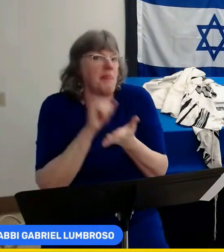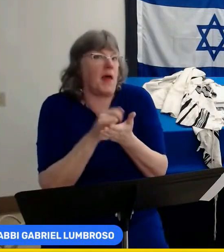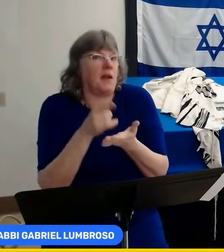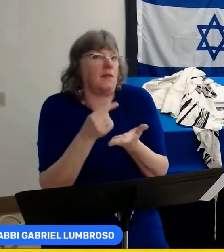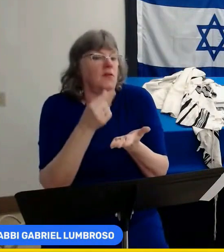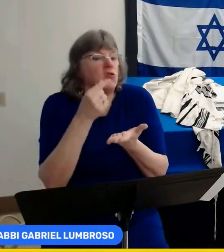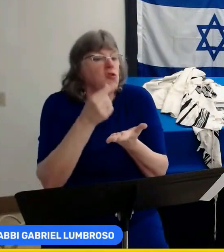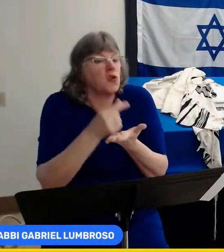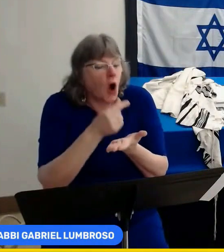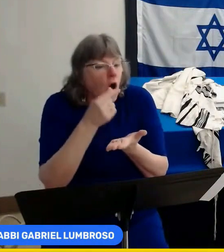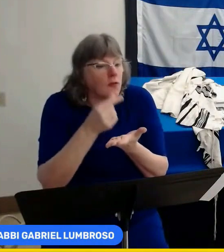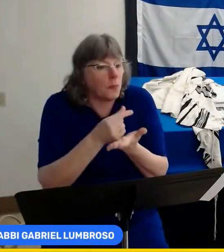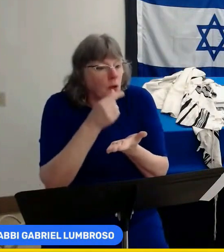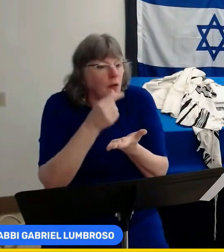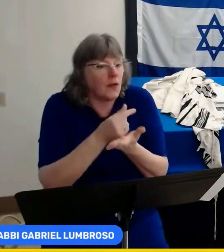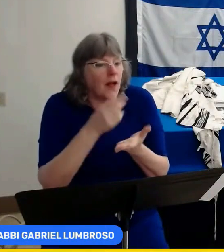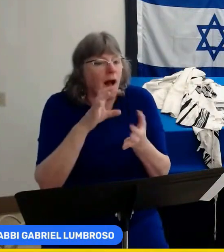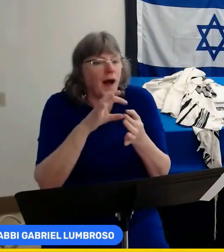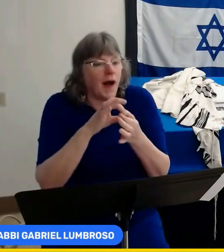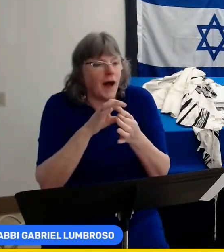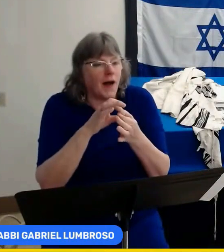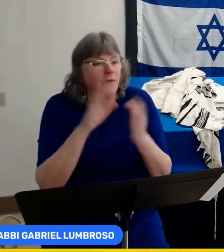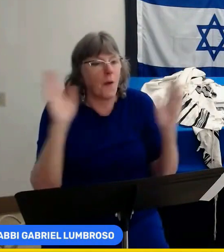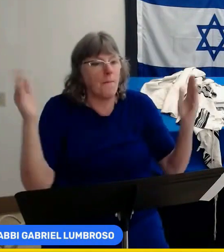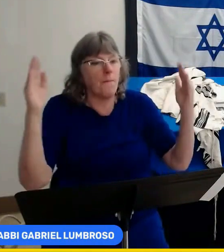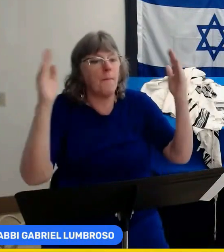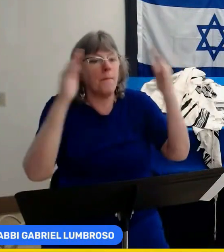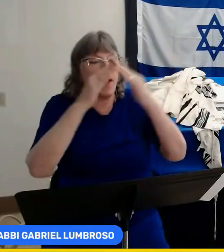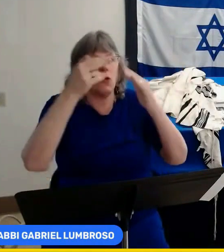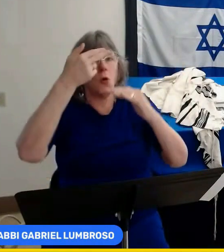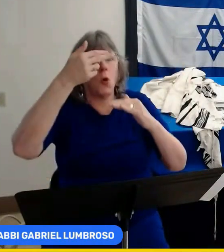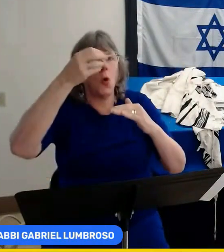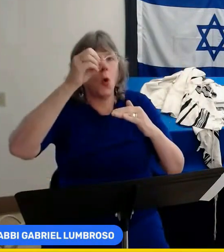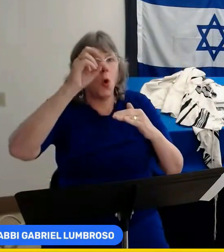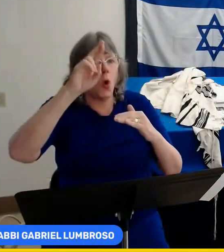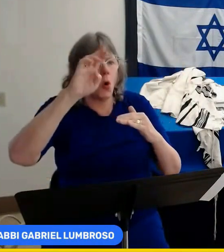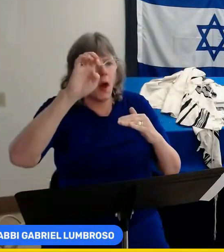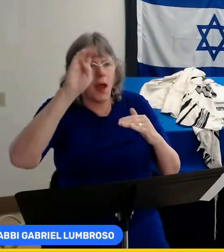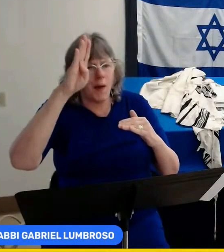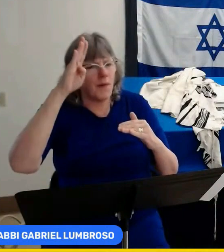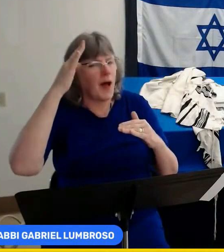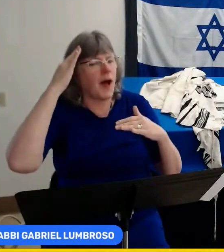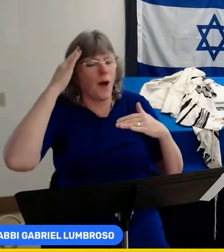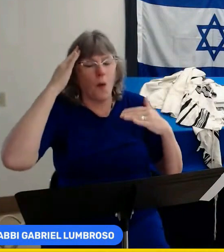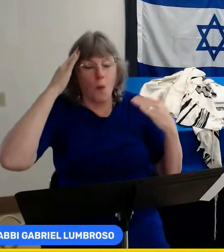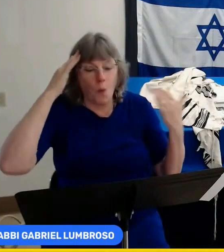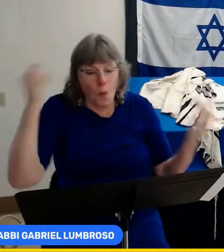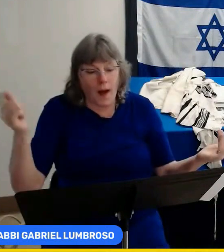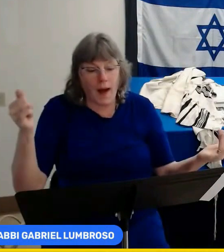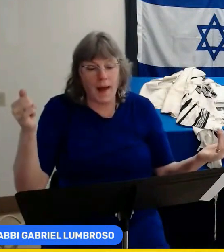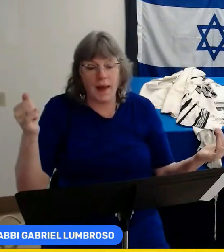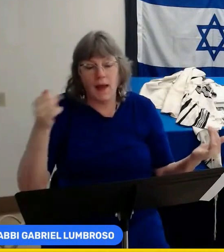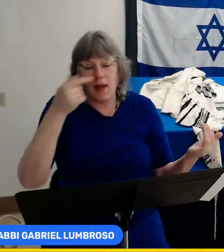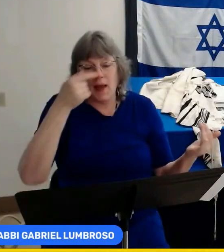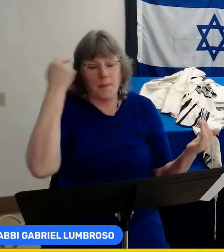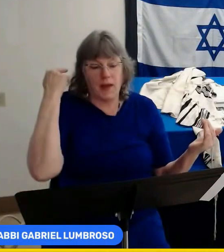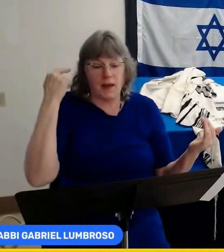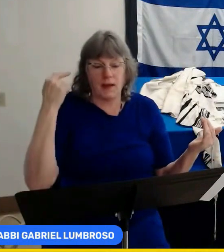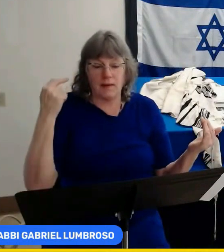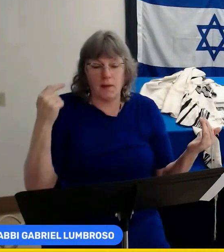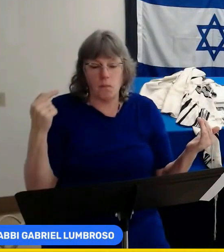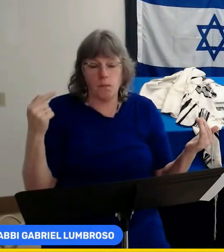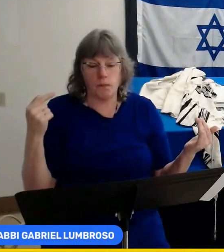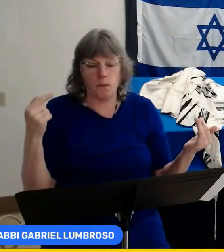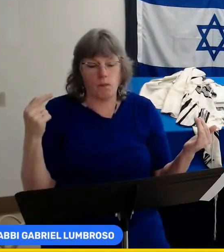Mount Horeb because the events that culminated from the making of the golden calf constitute